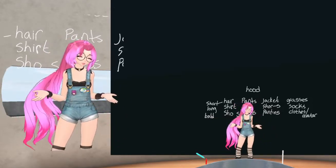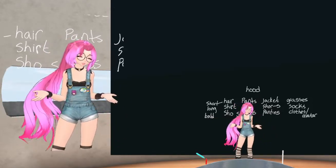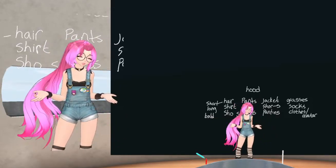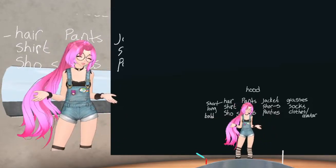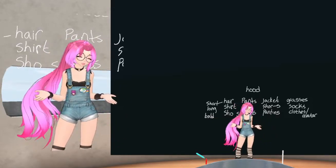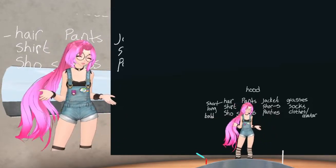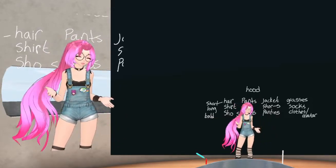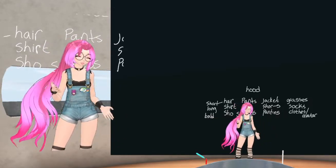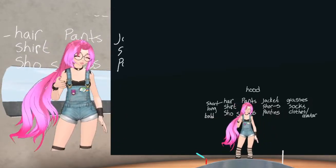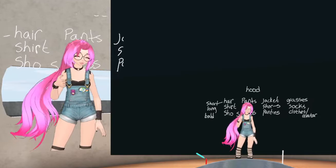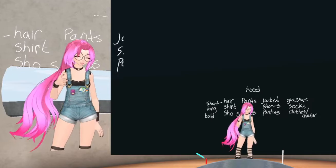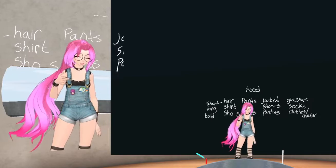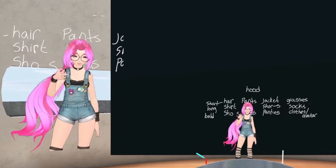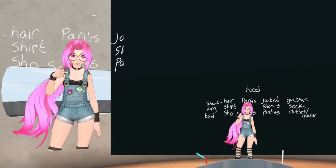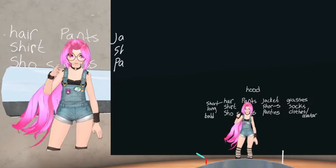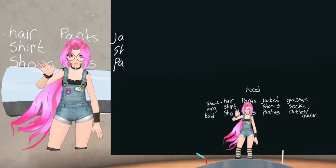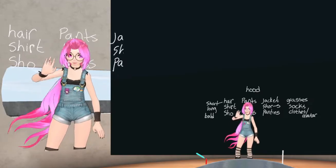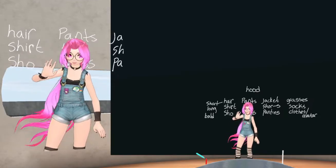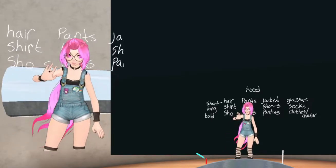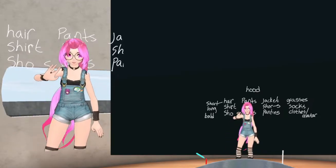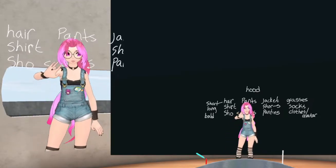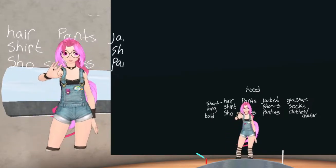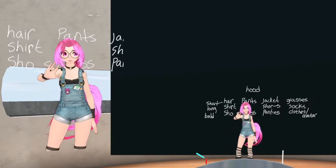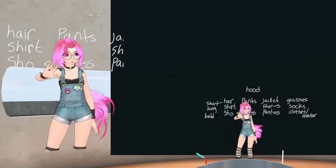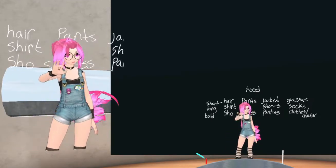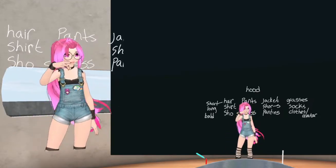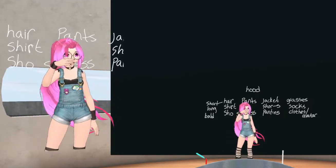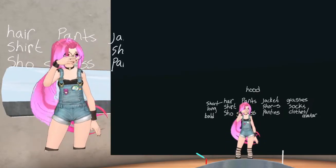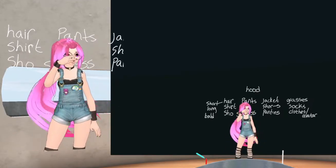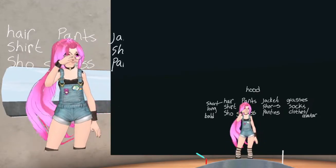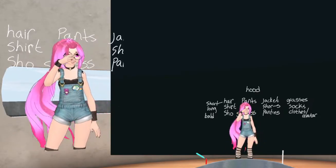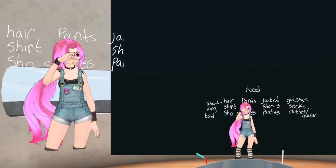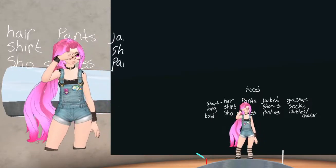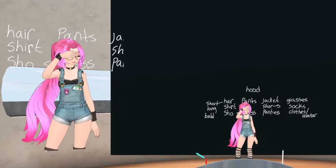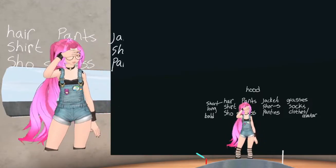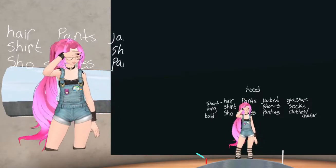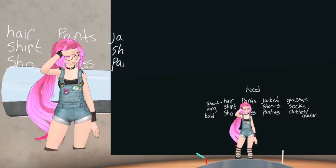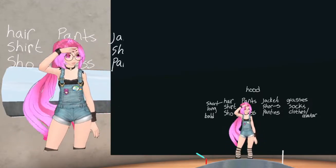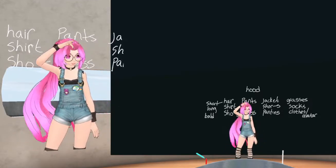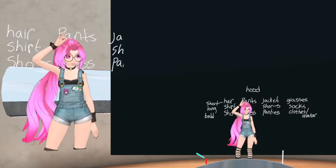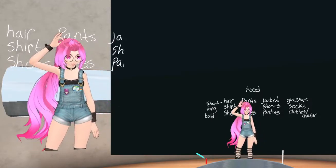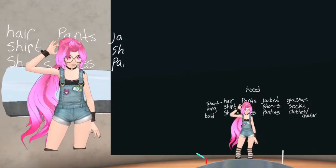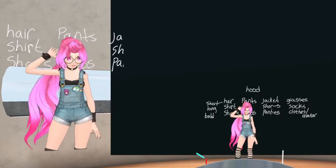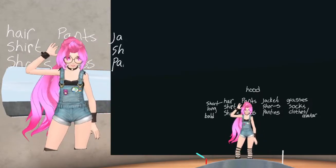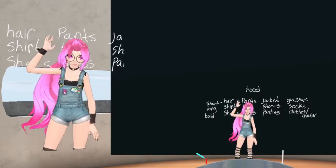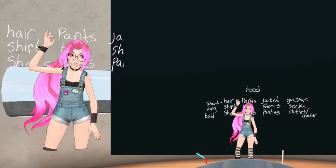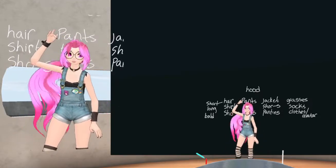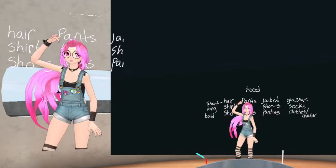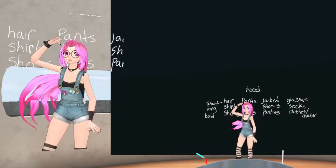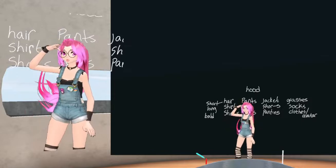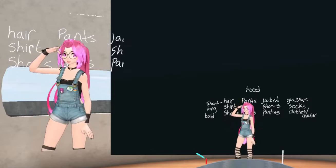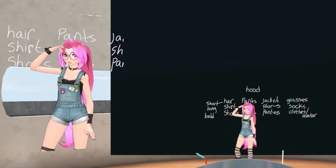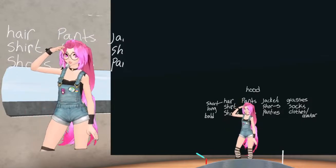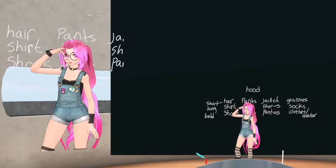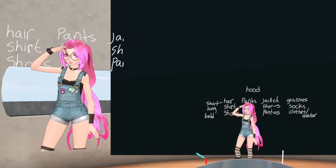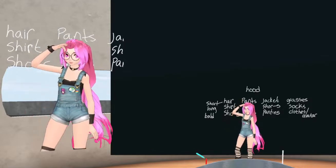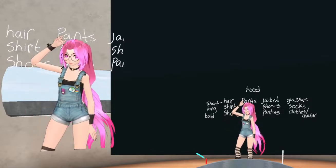person? What do you want to do? You want to touch them. So you have your hand and you touch them.